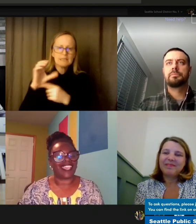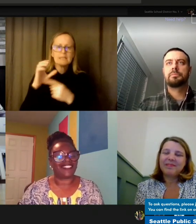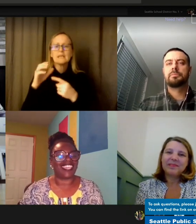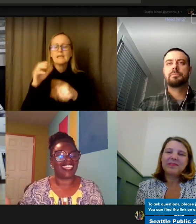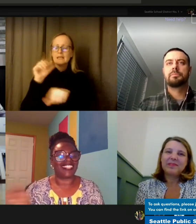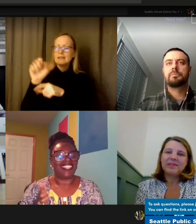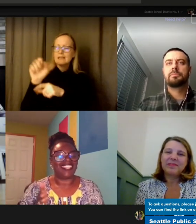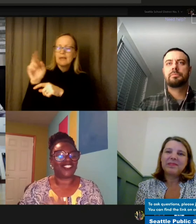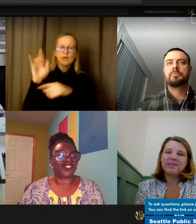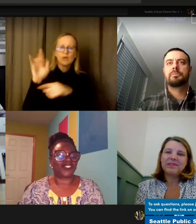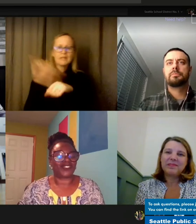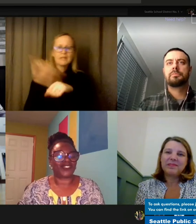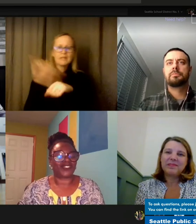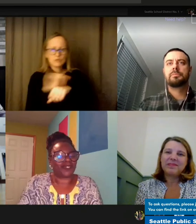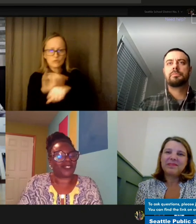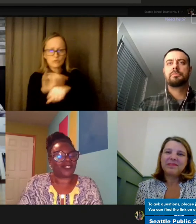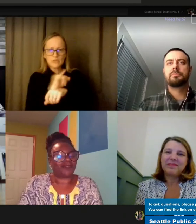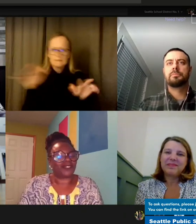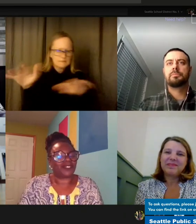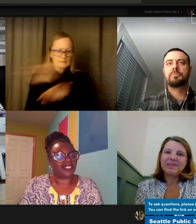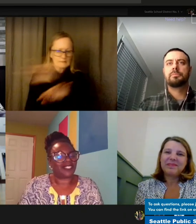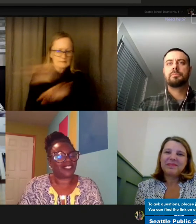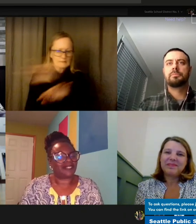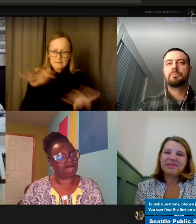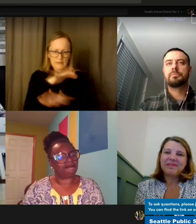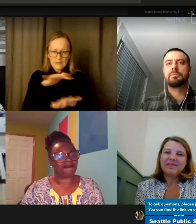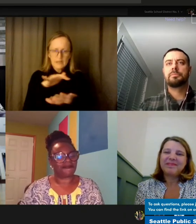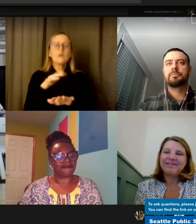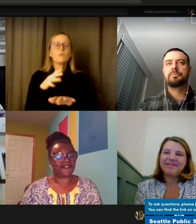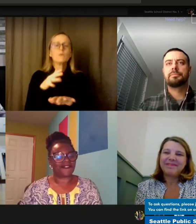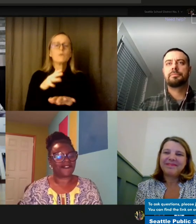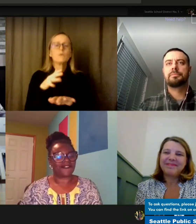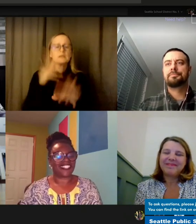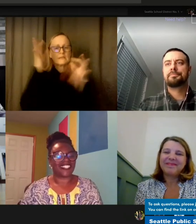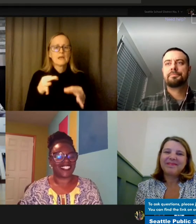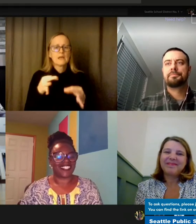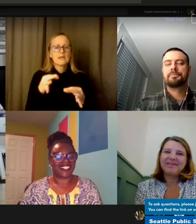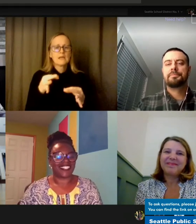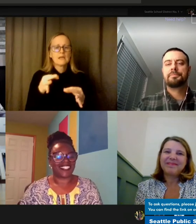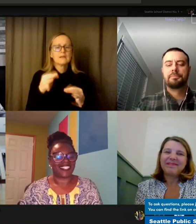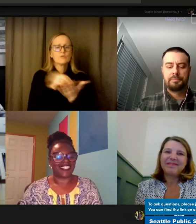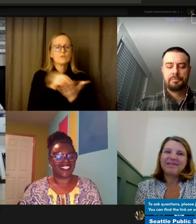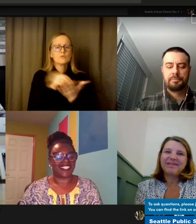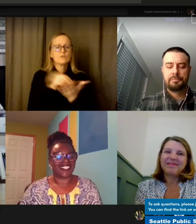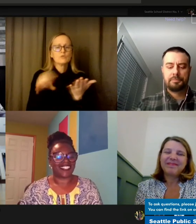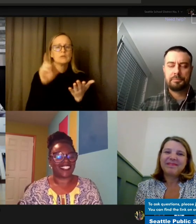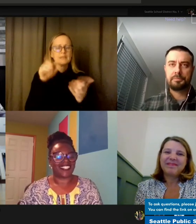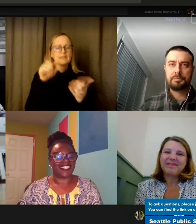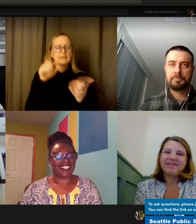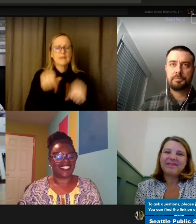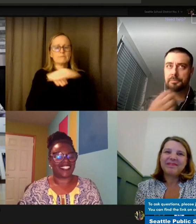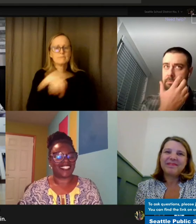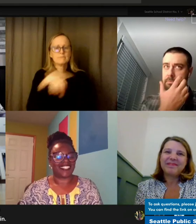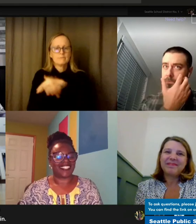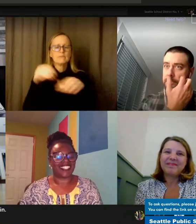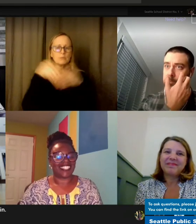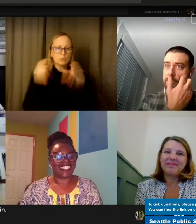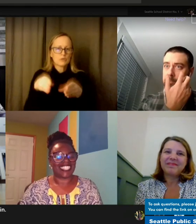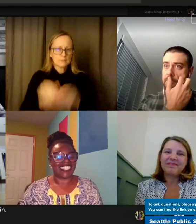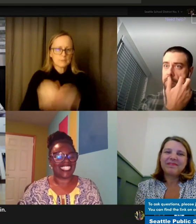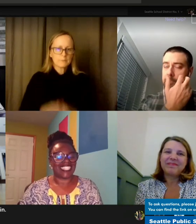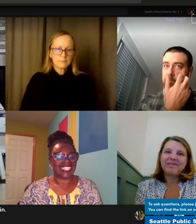and instructional supports to bring the students in. Great, and so I guess back to